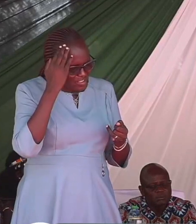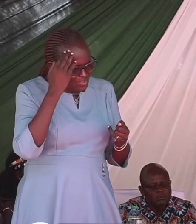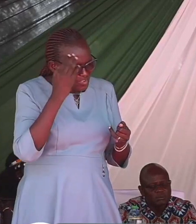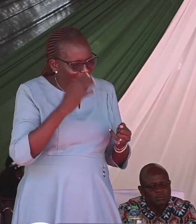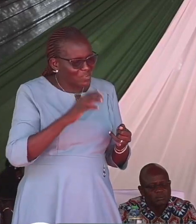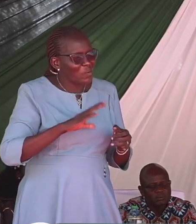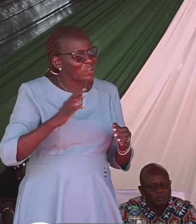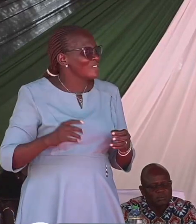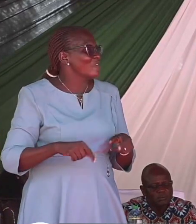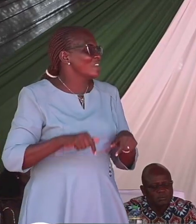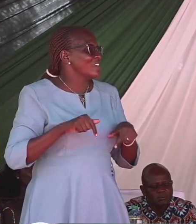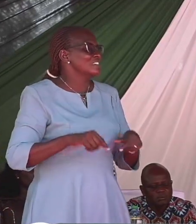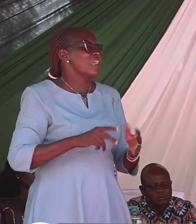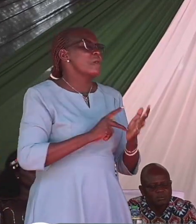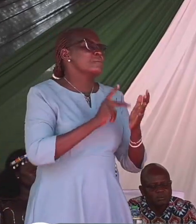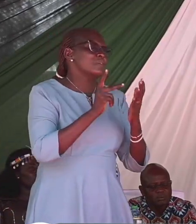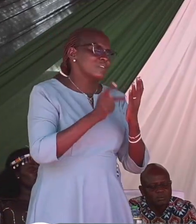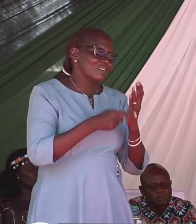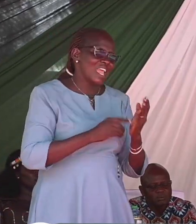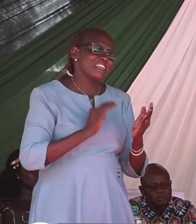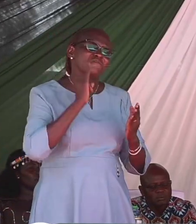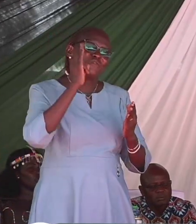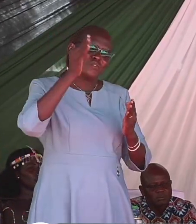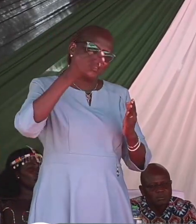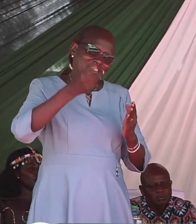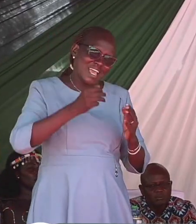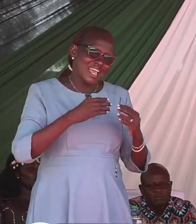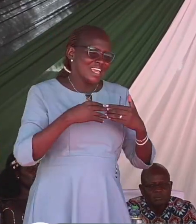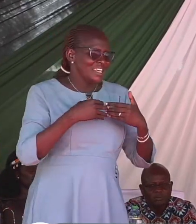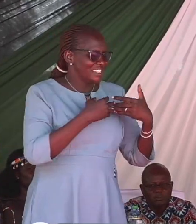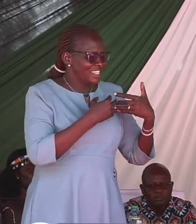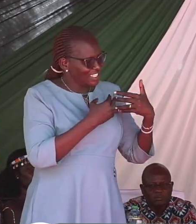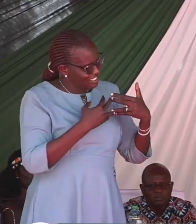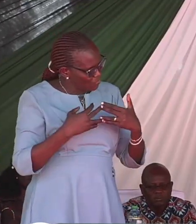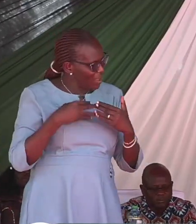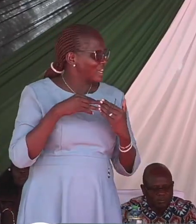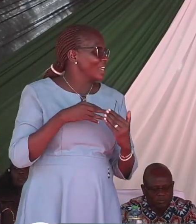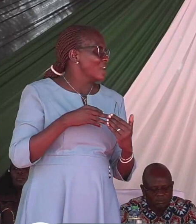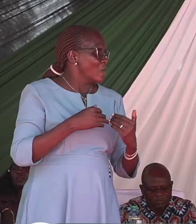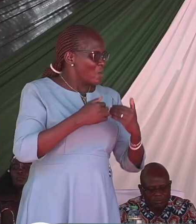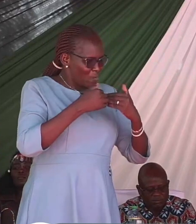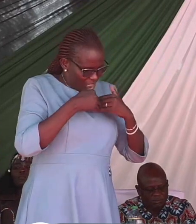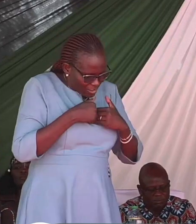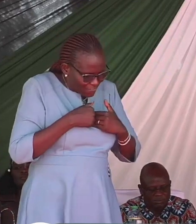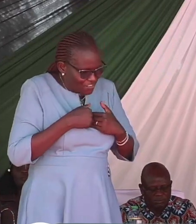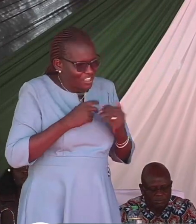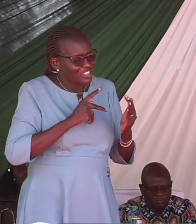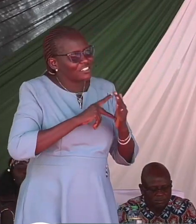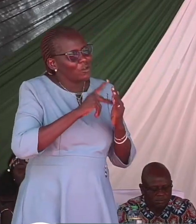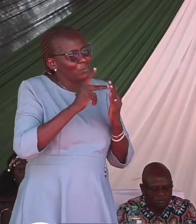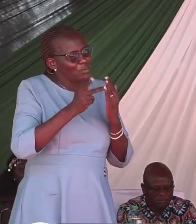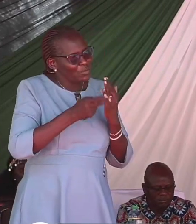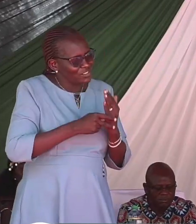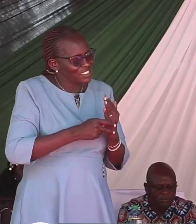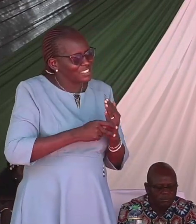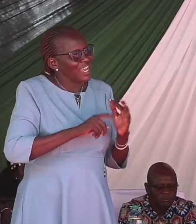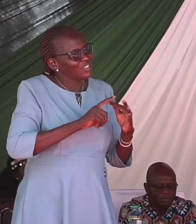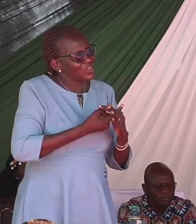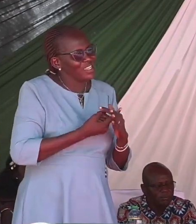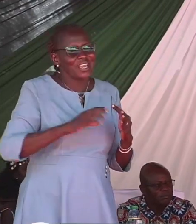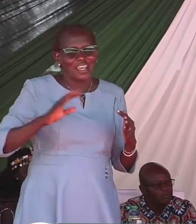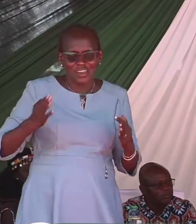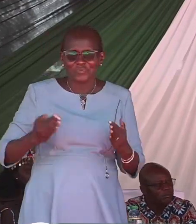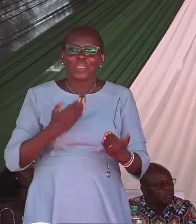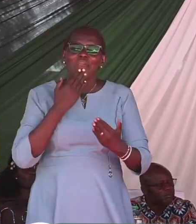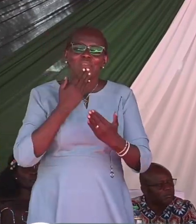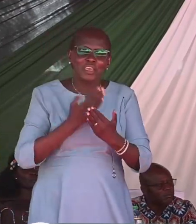program. So please, in future network, recommending that we have these programs. We start with the counties. Thank you so much.